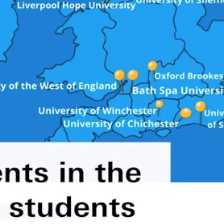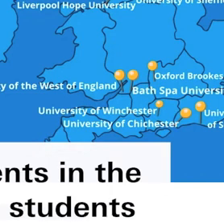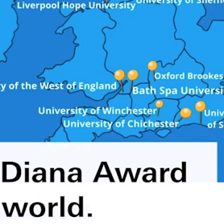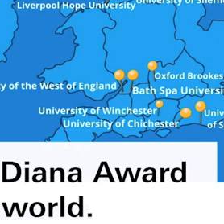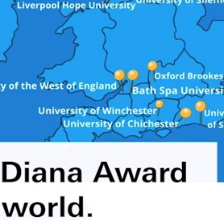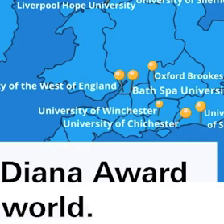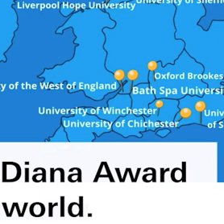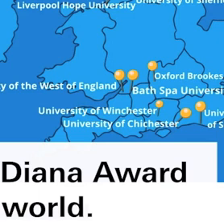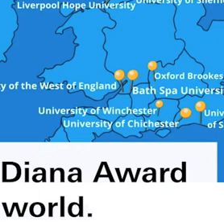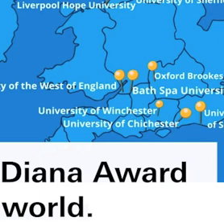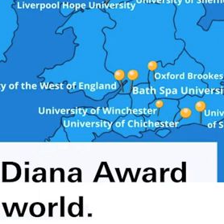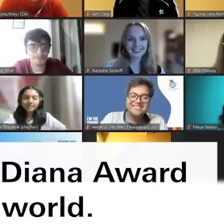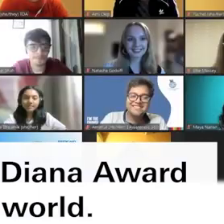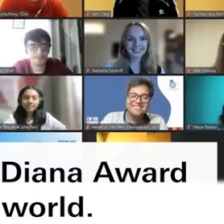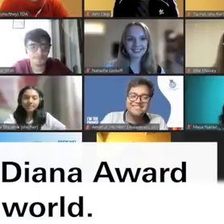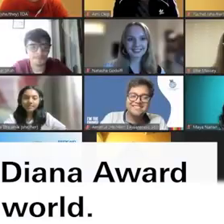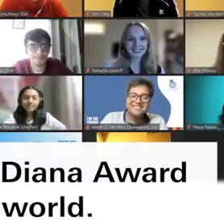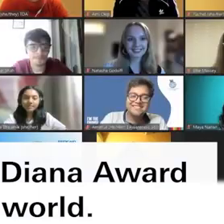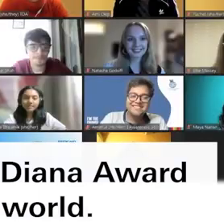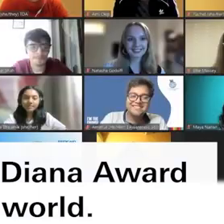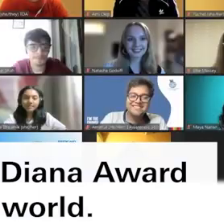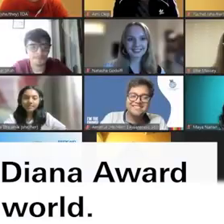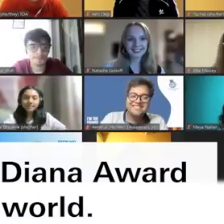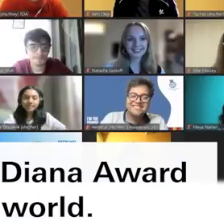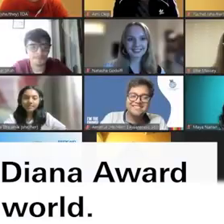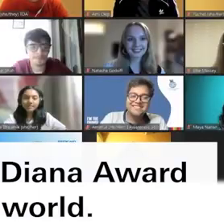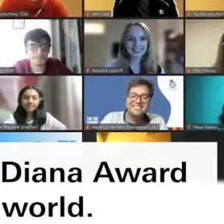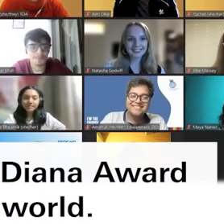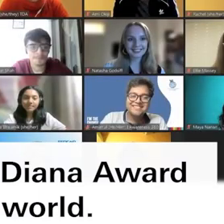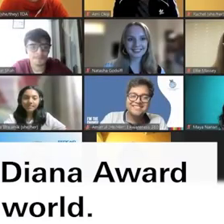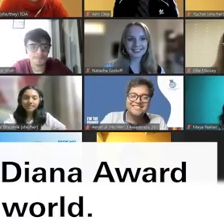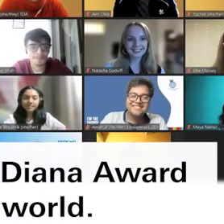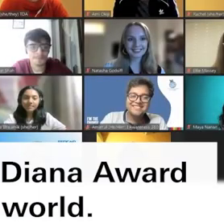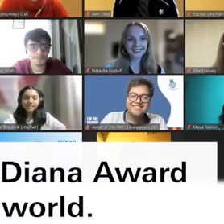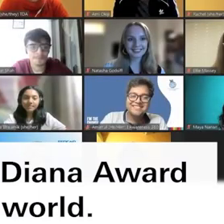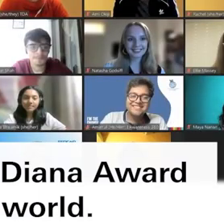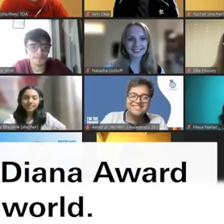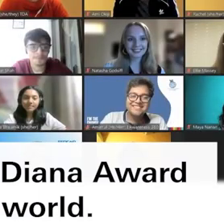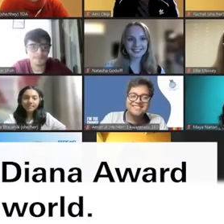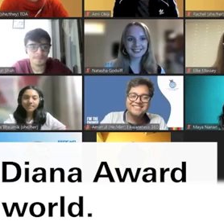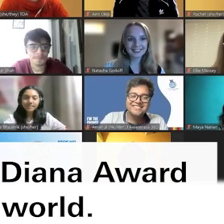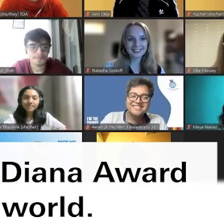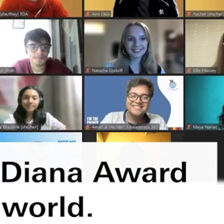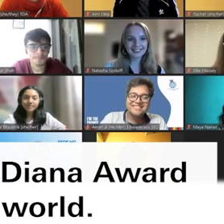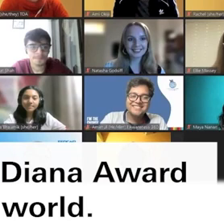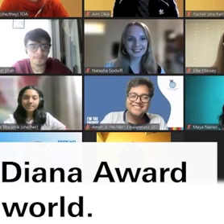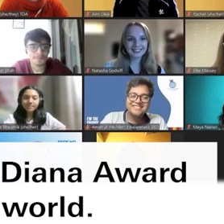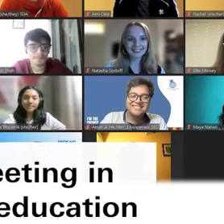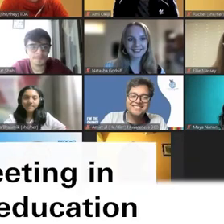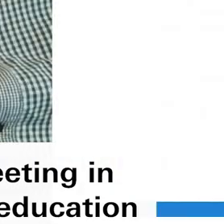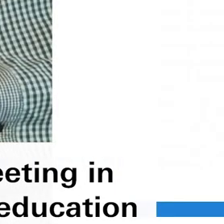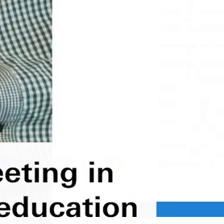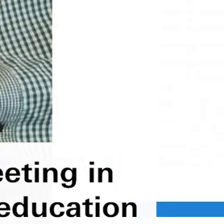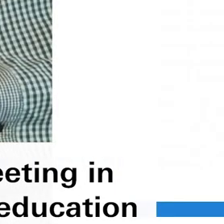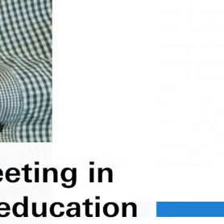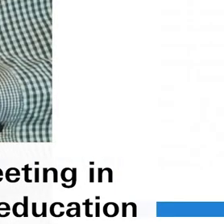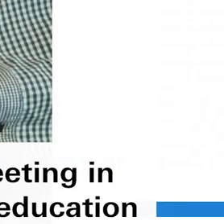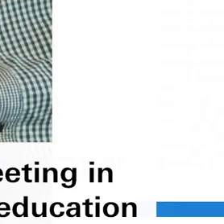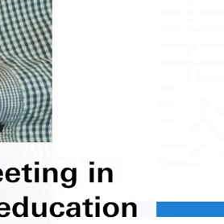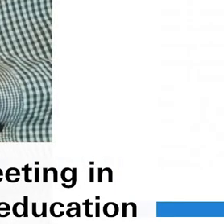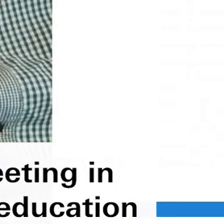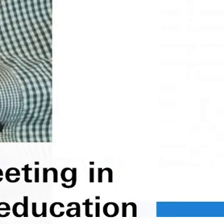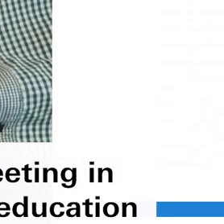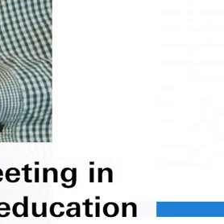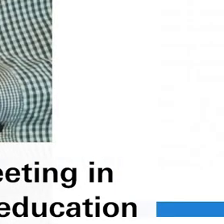University students in the afternoon, and meet with other Diana Award changemakers from around the world. However,